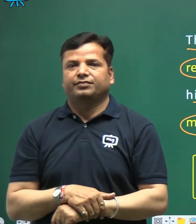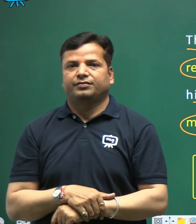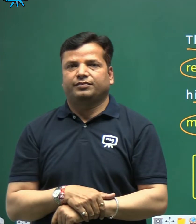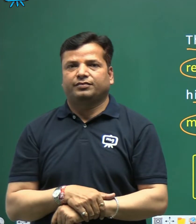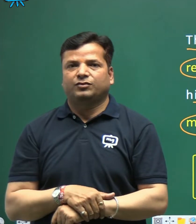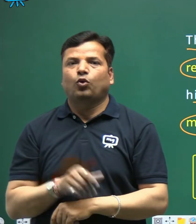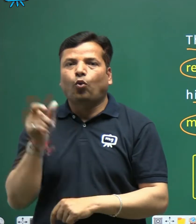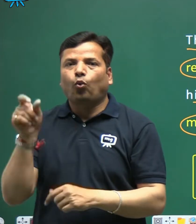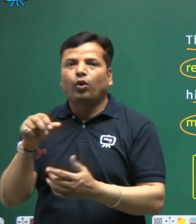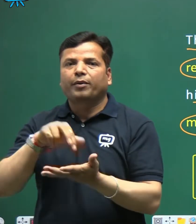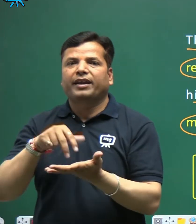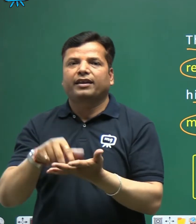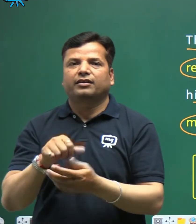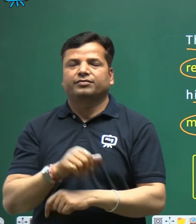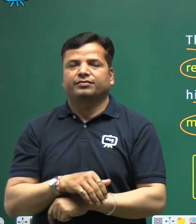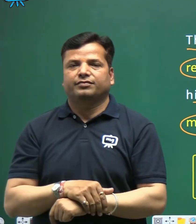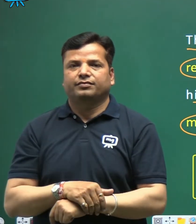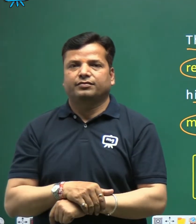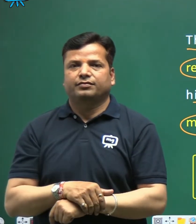Word meanings: